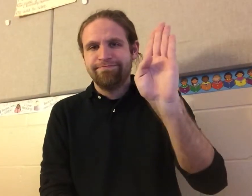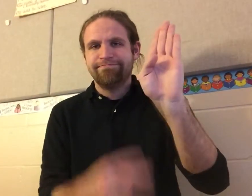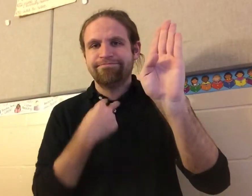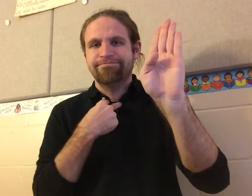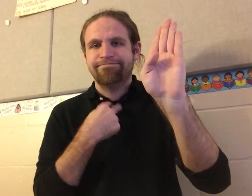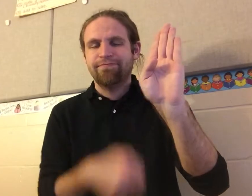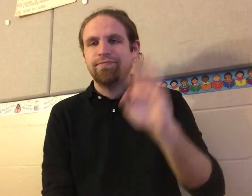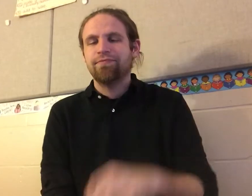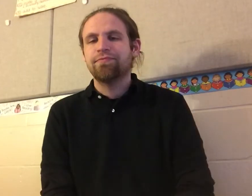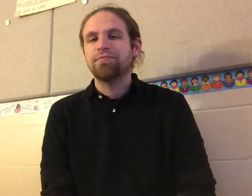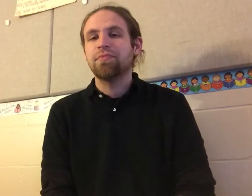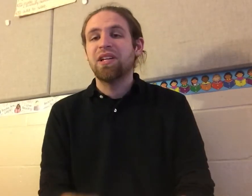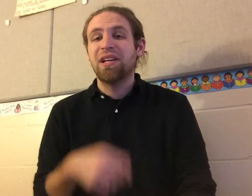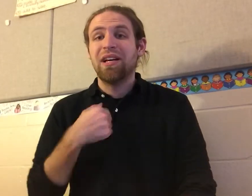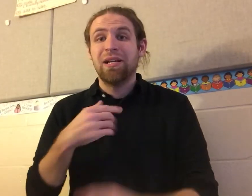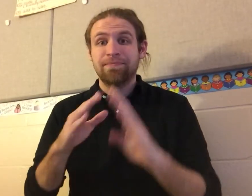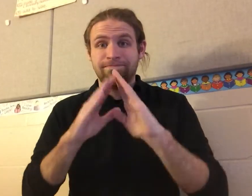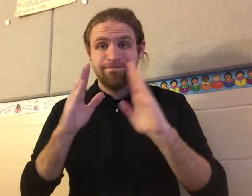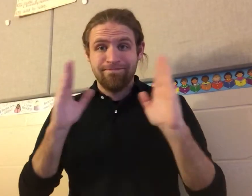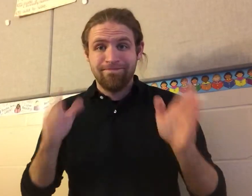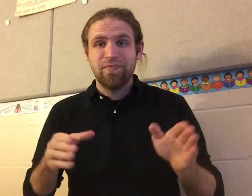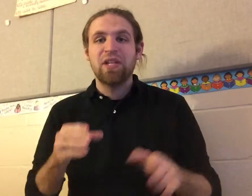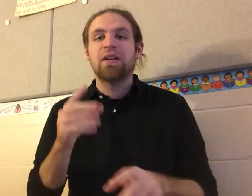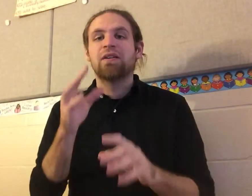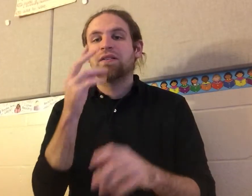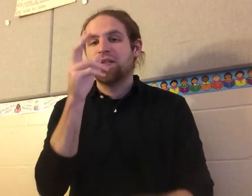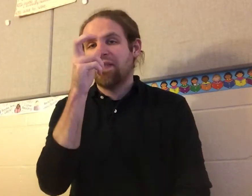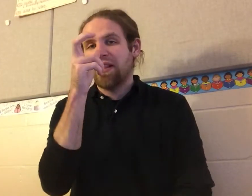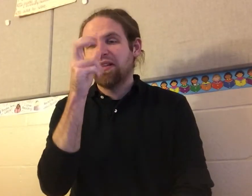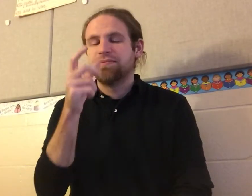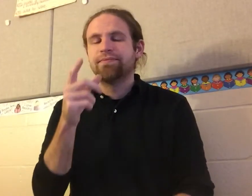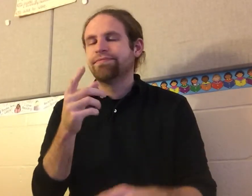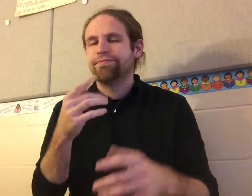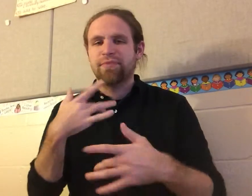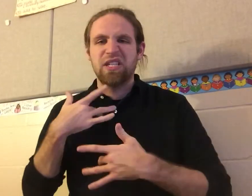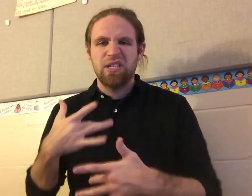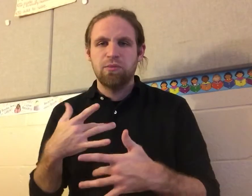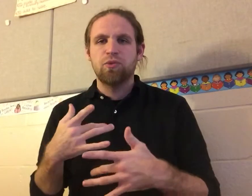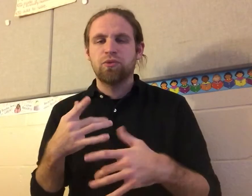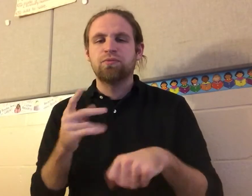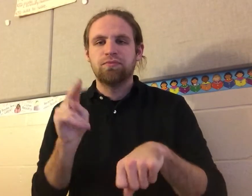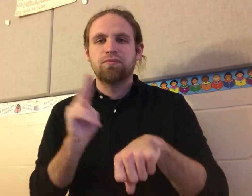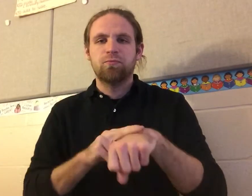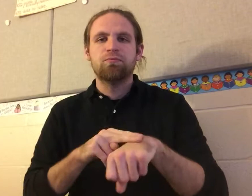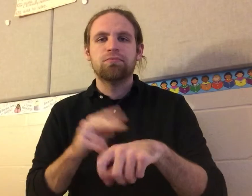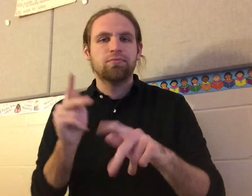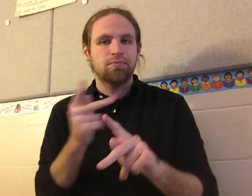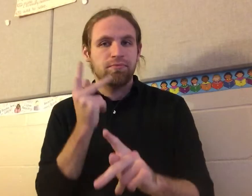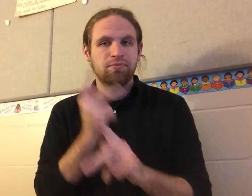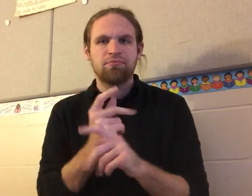I am a housefly, the most common type, but there are many other fly species on